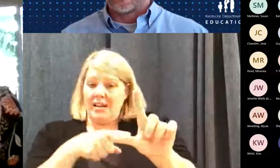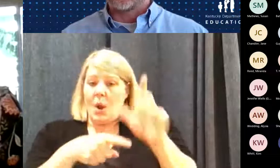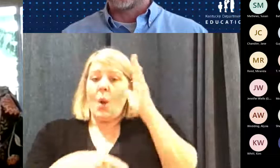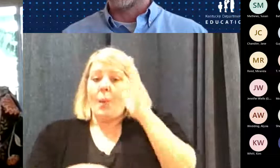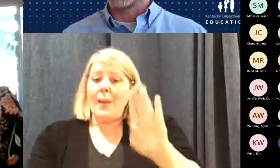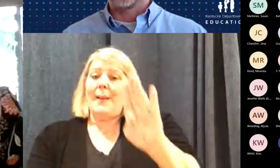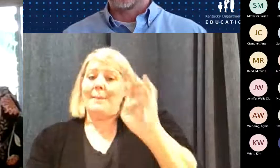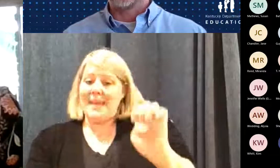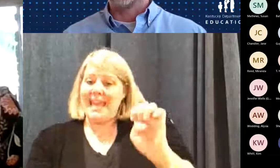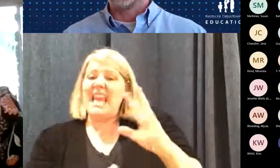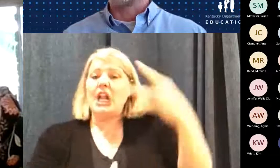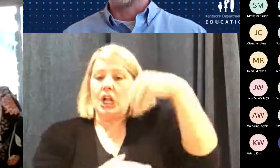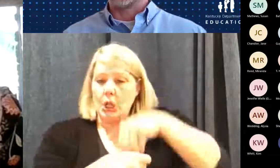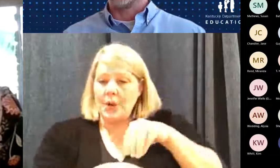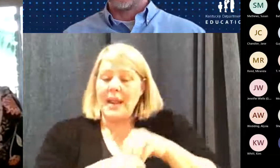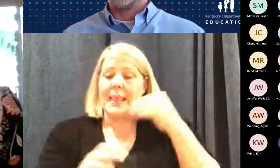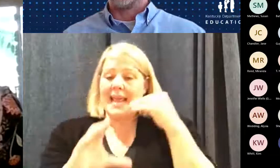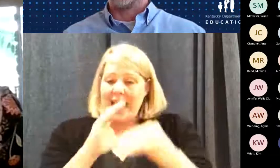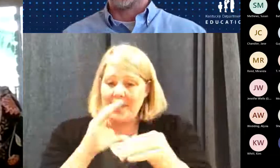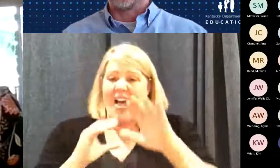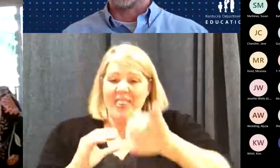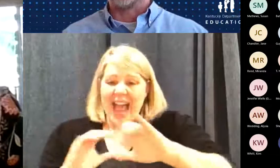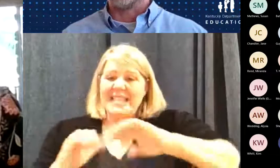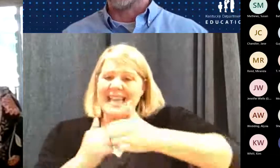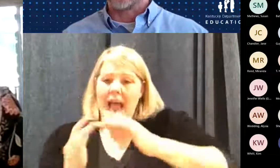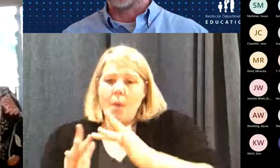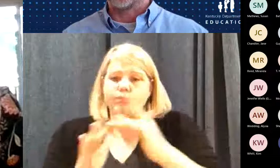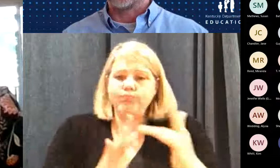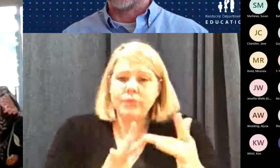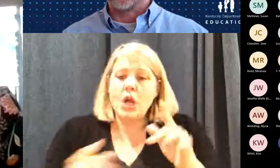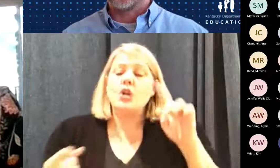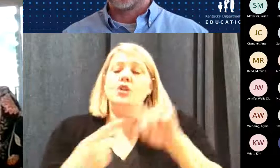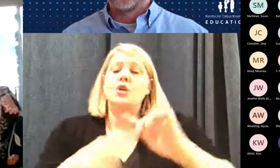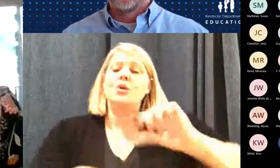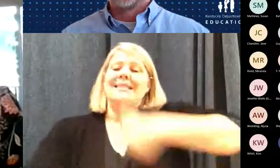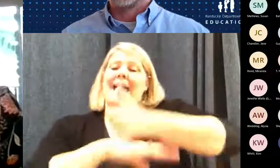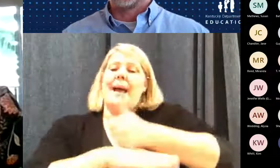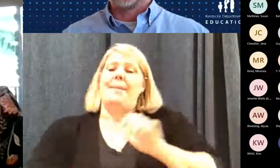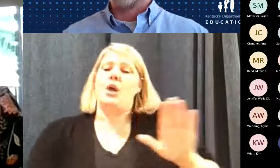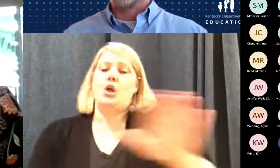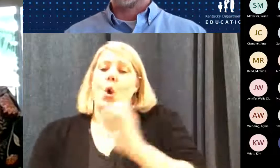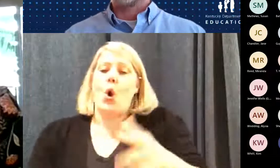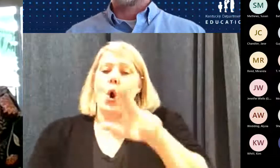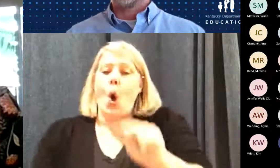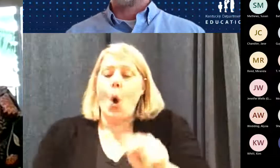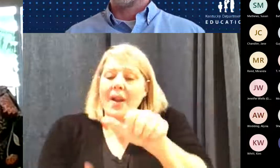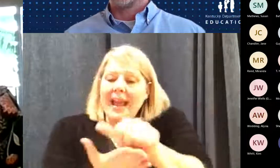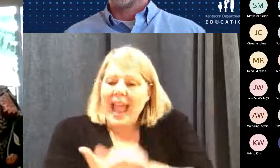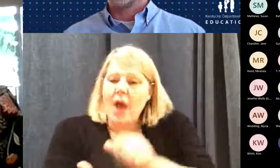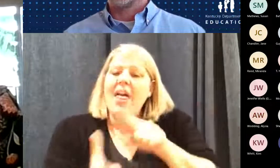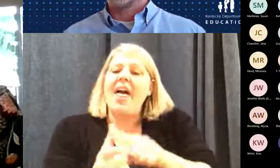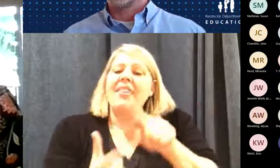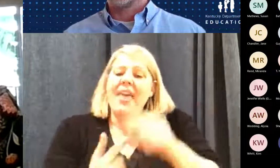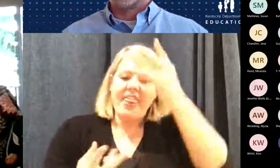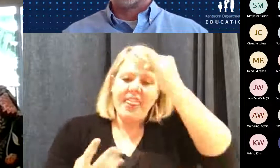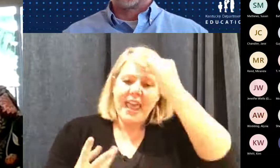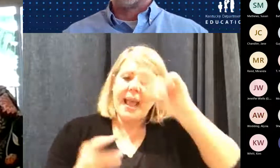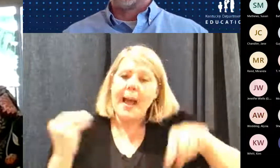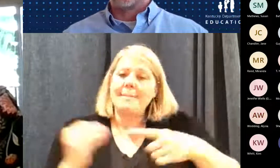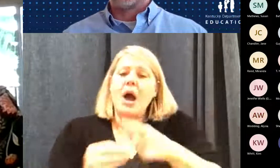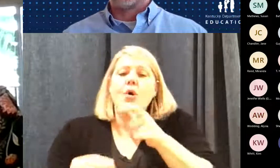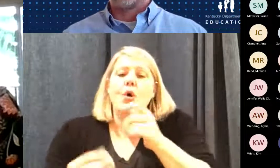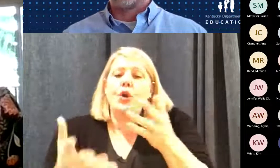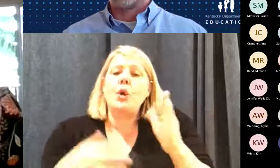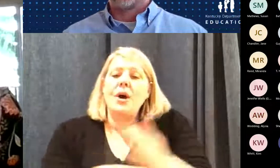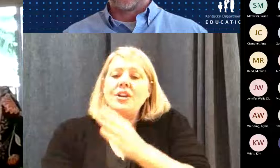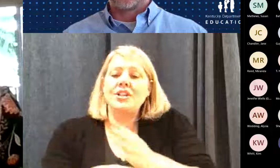you go and register for an account, and then think about who you would share this information with. So again, we're very excited for this.